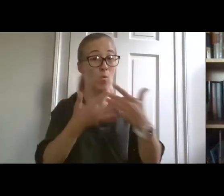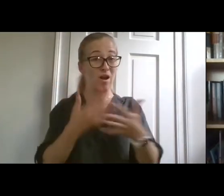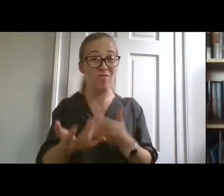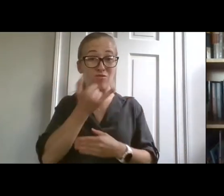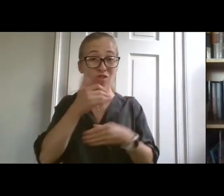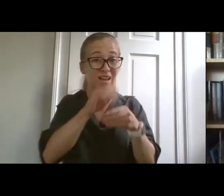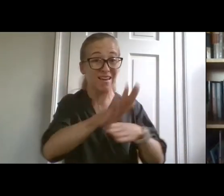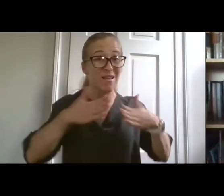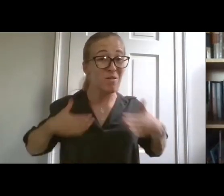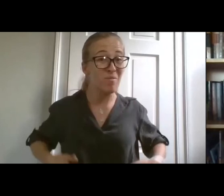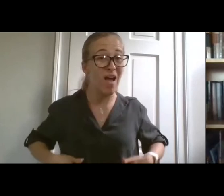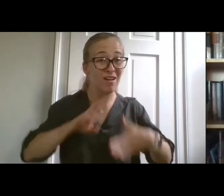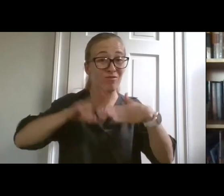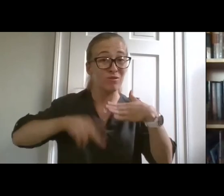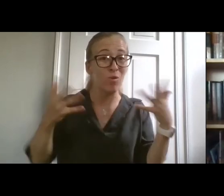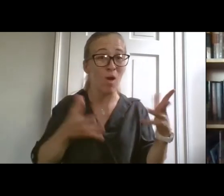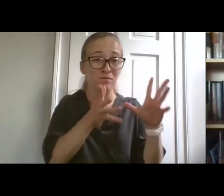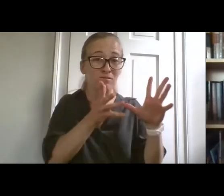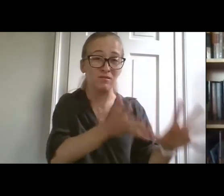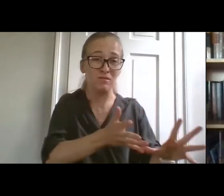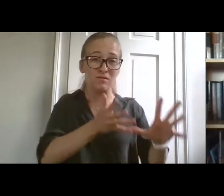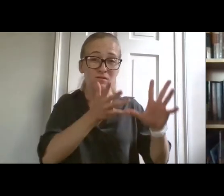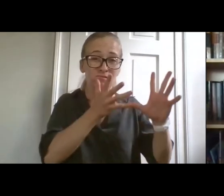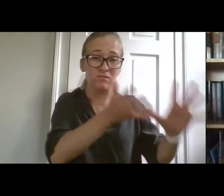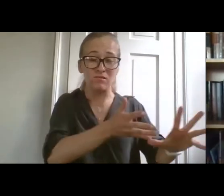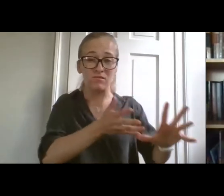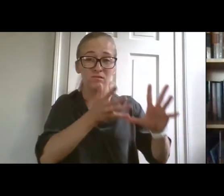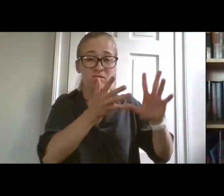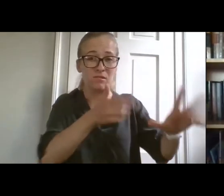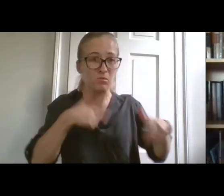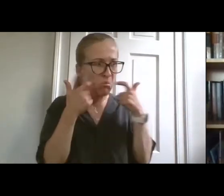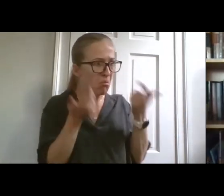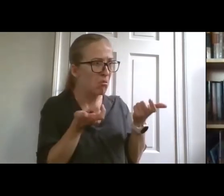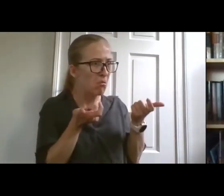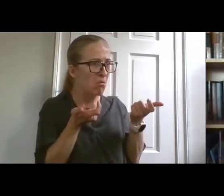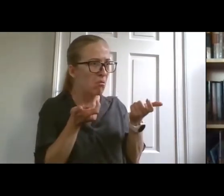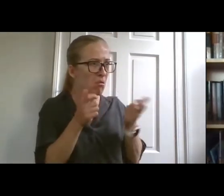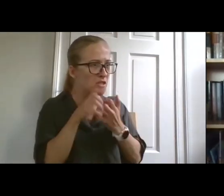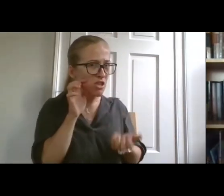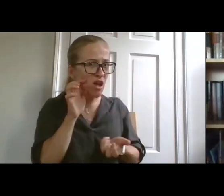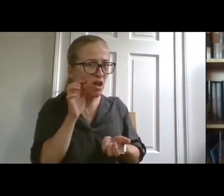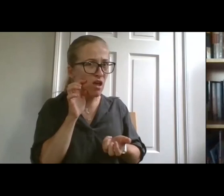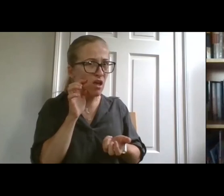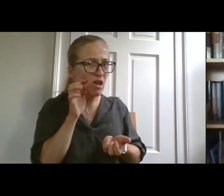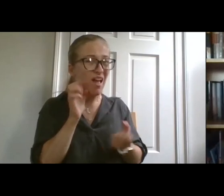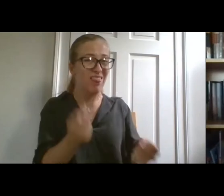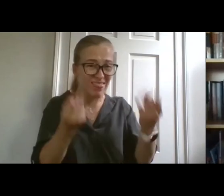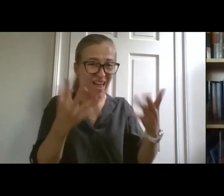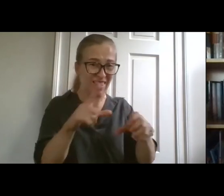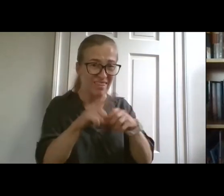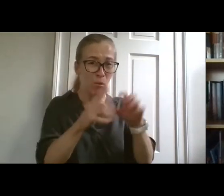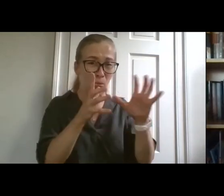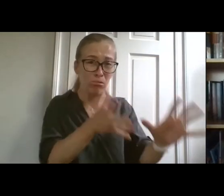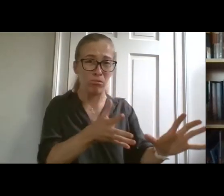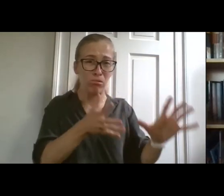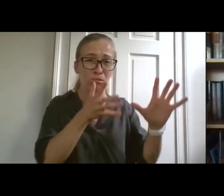body, the results just kept pouring forth. I watched as stunned and motionless as everyone else. It was a shocking rush of liquid, so abundant and